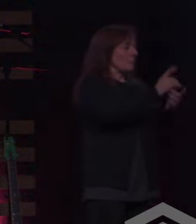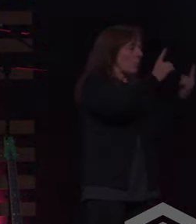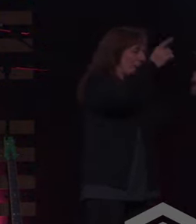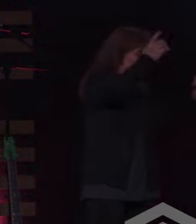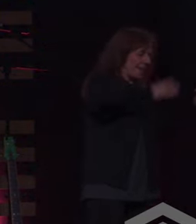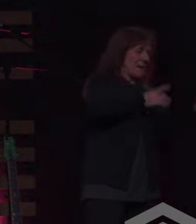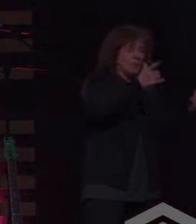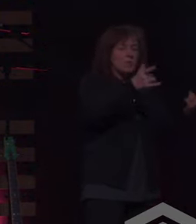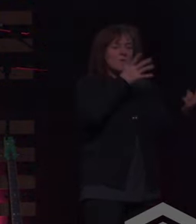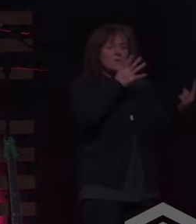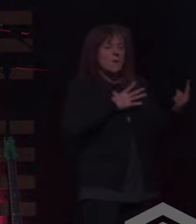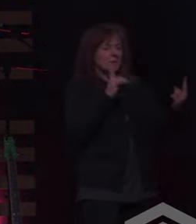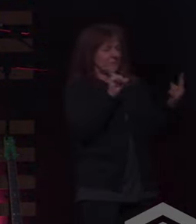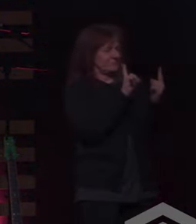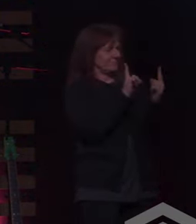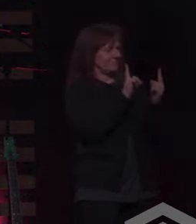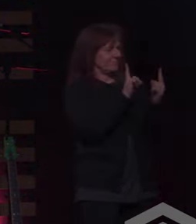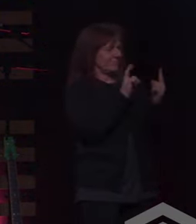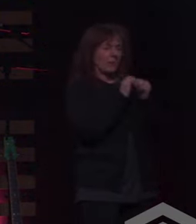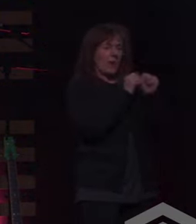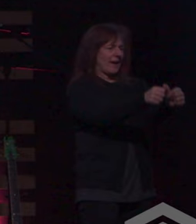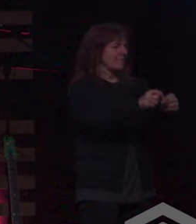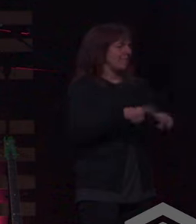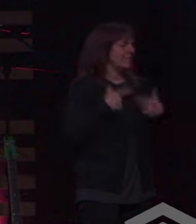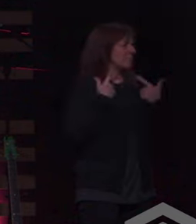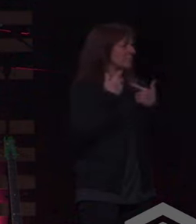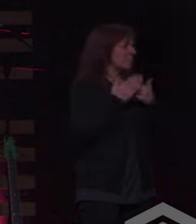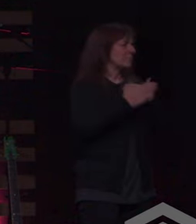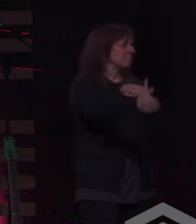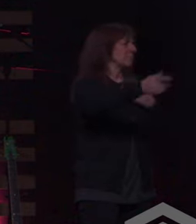one woman for life. That's it.